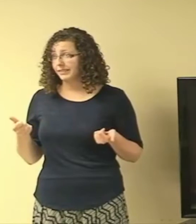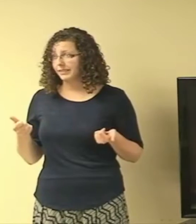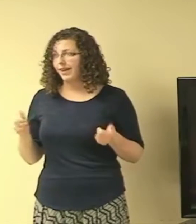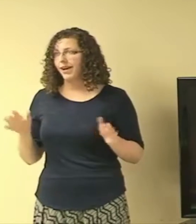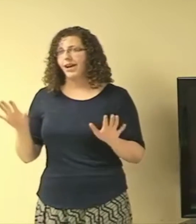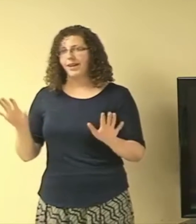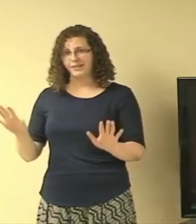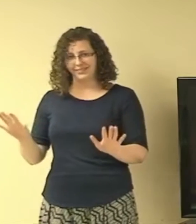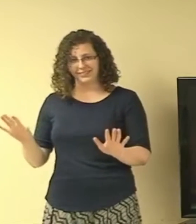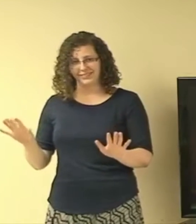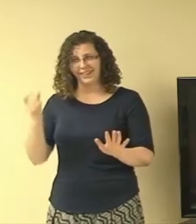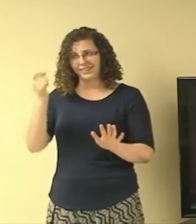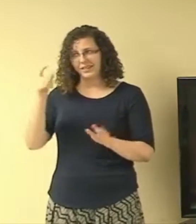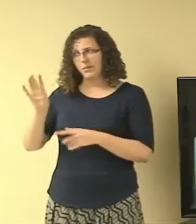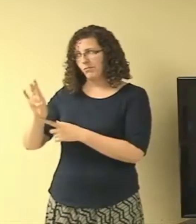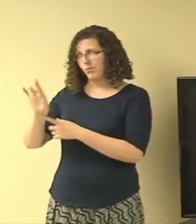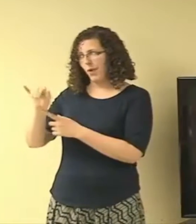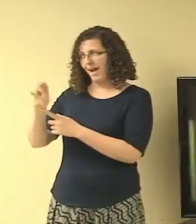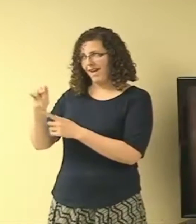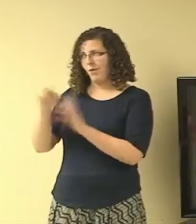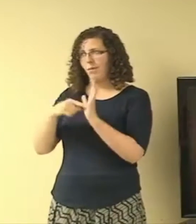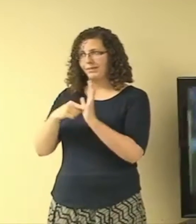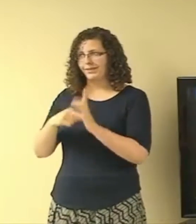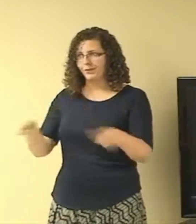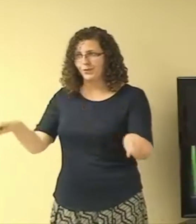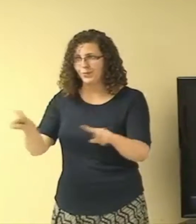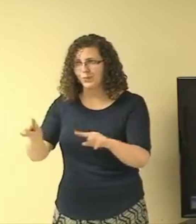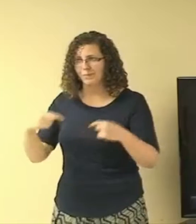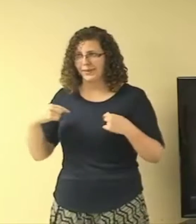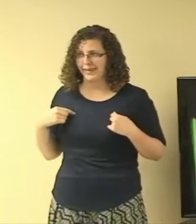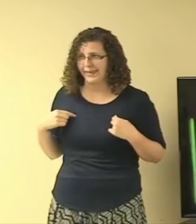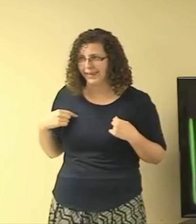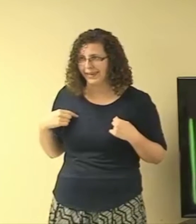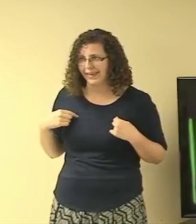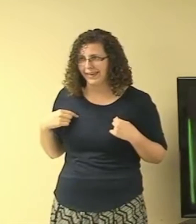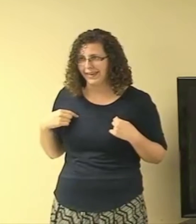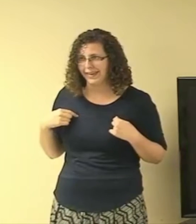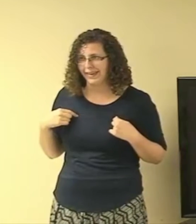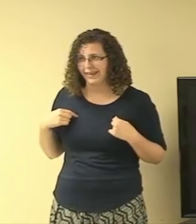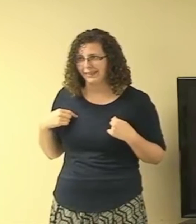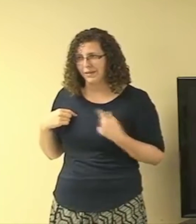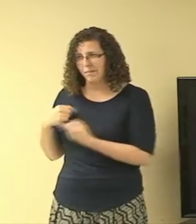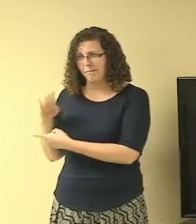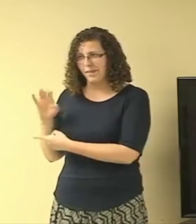Now, this is you and me. Remember, Brian represents you and me. He just took your money.